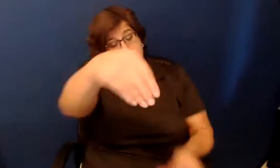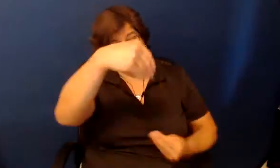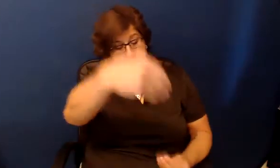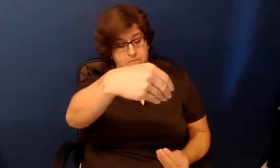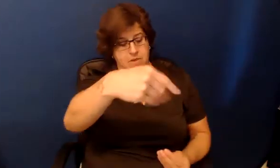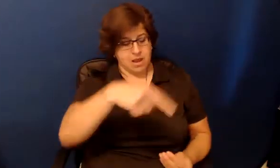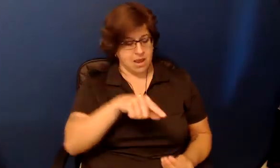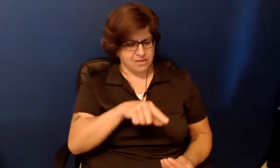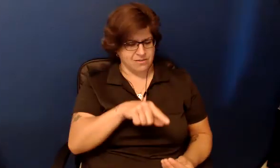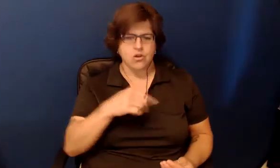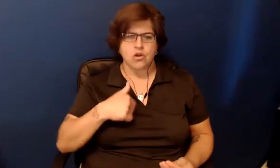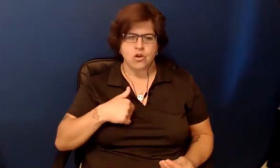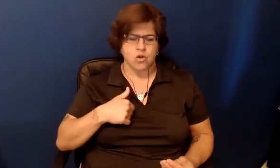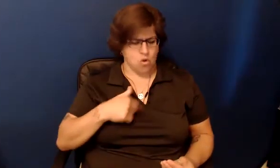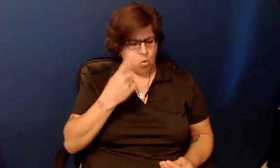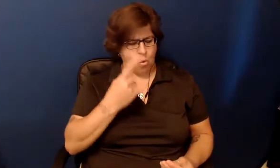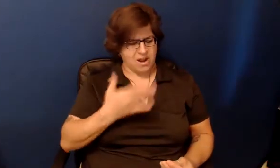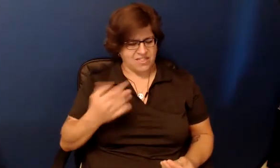like, do I know that the fear is a lie?